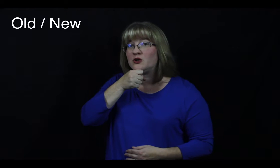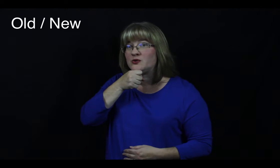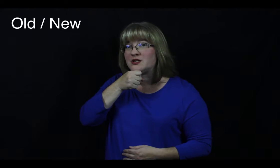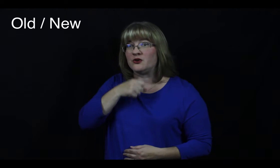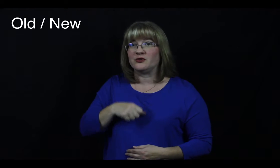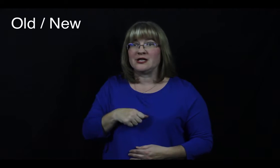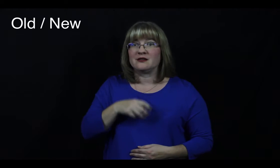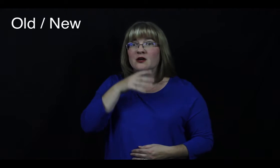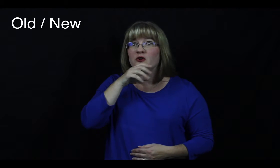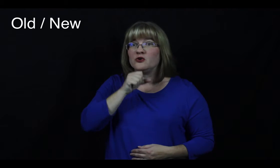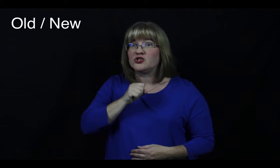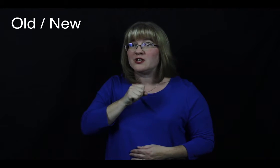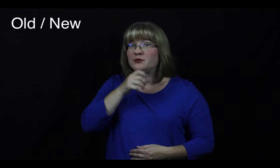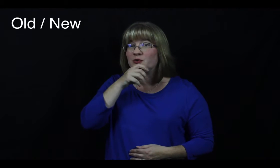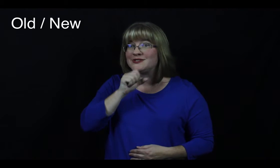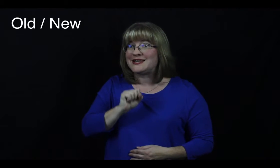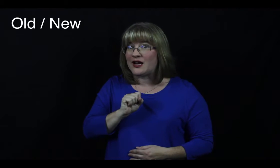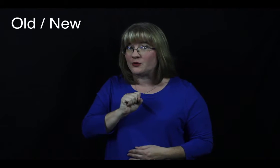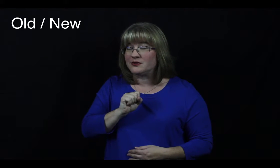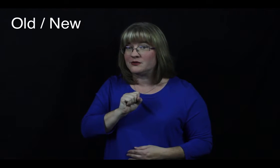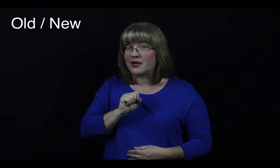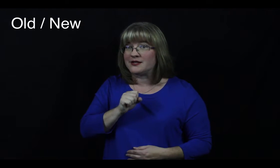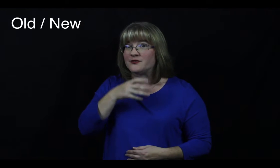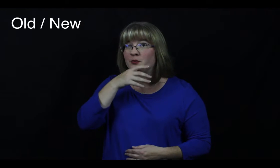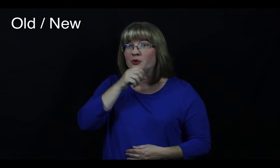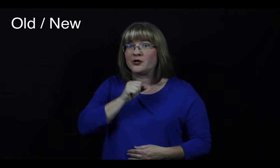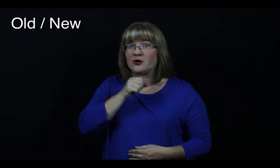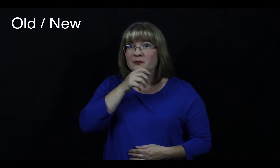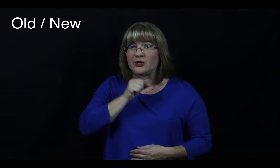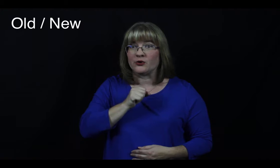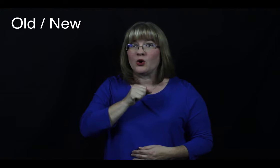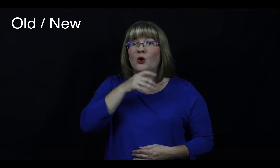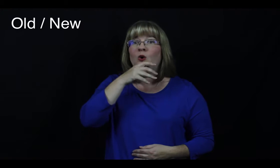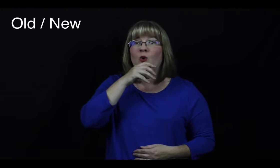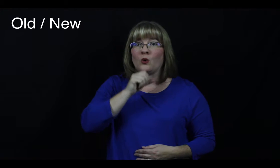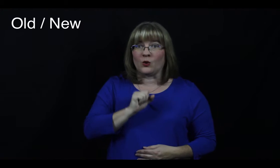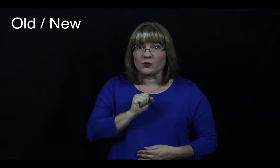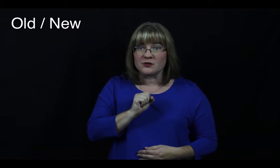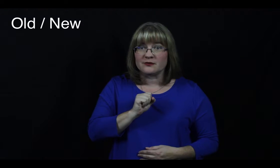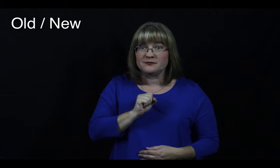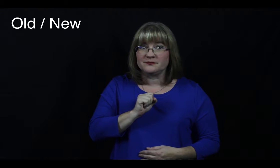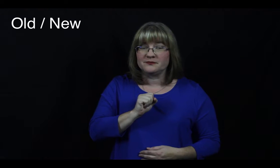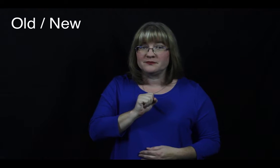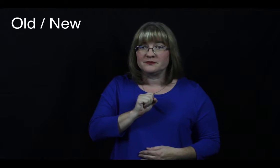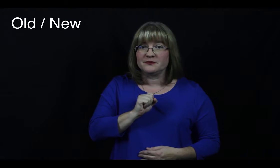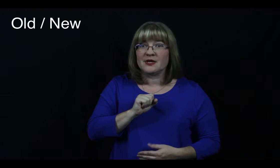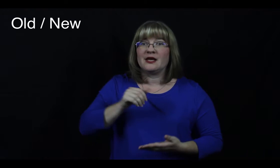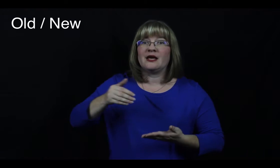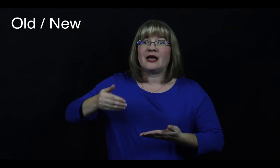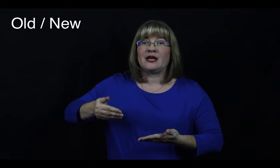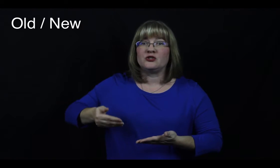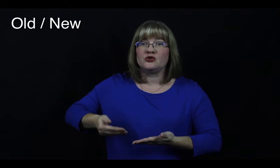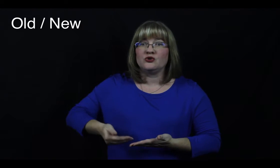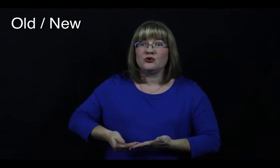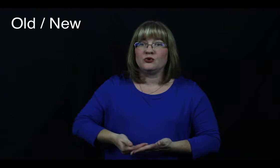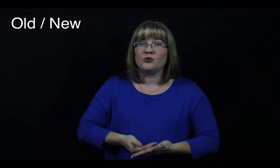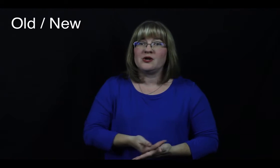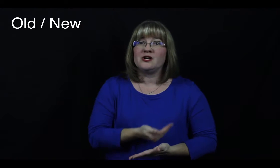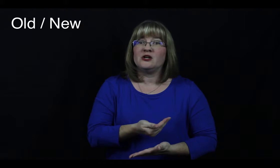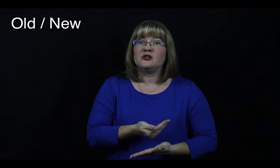close it underneath your chin and pull down. Okay? As if you're pulling on a beard. Old and new,